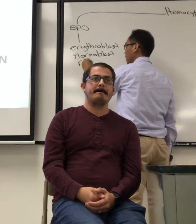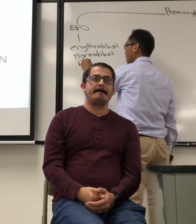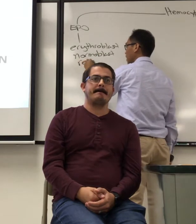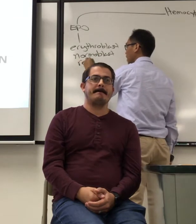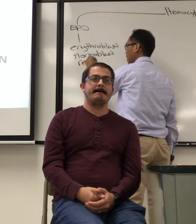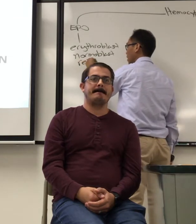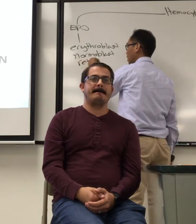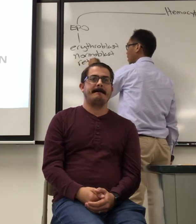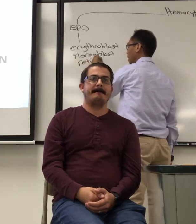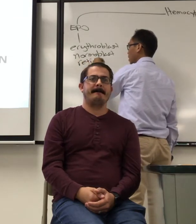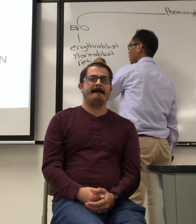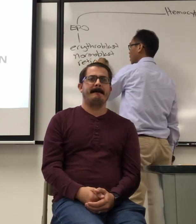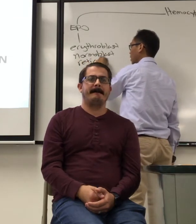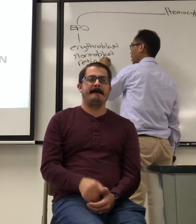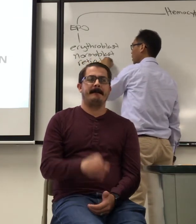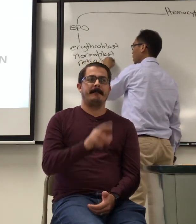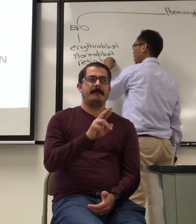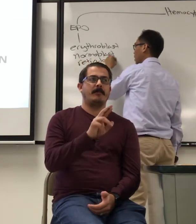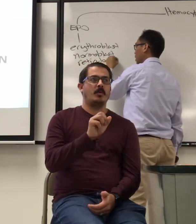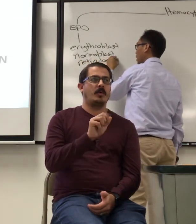Reticulocyte,